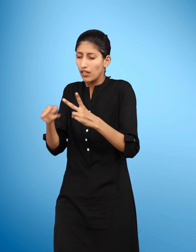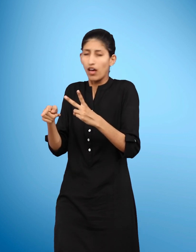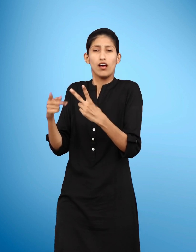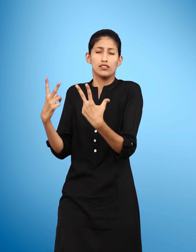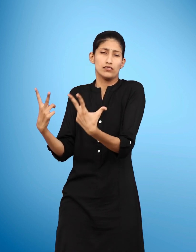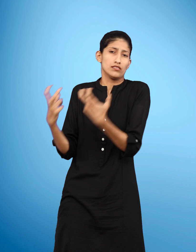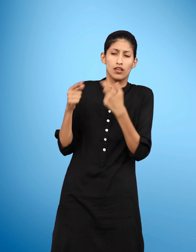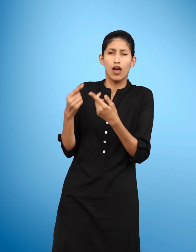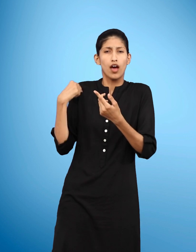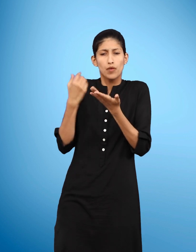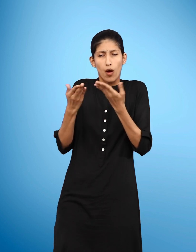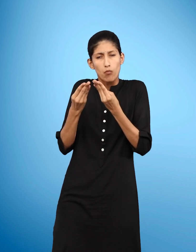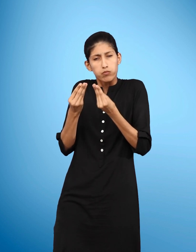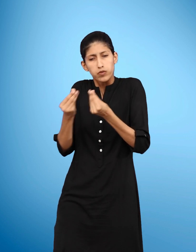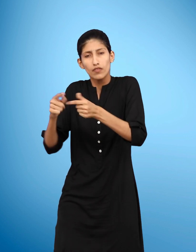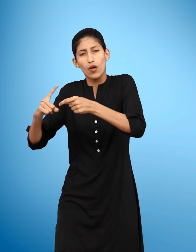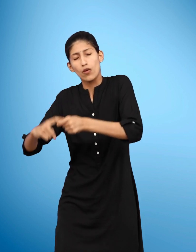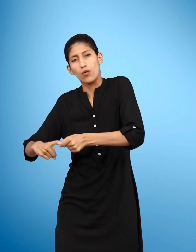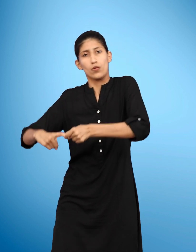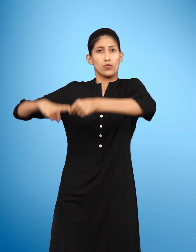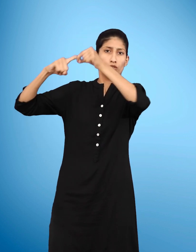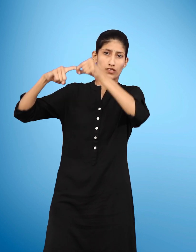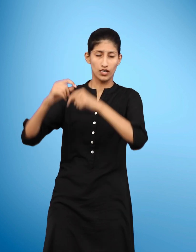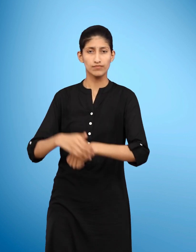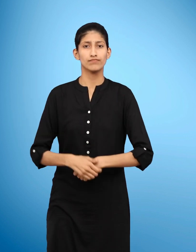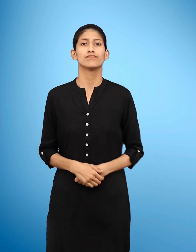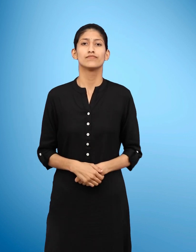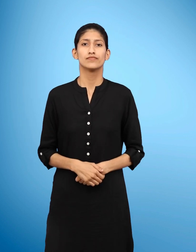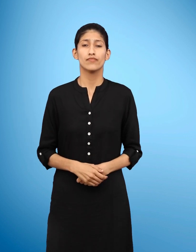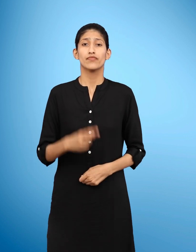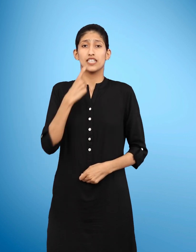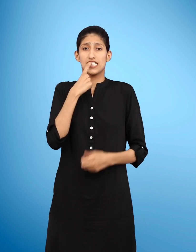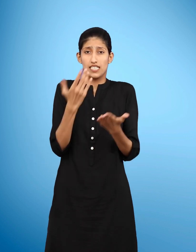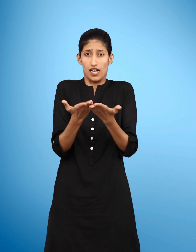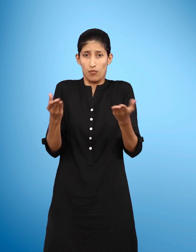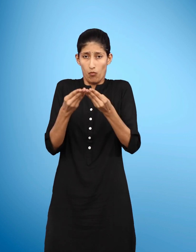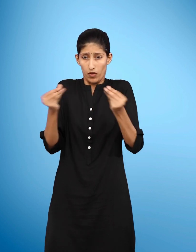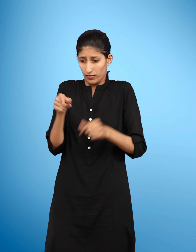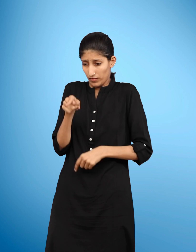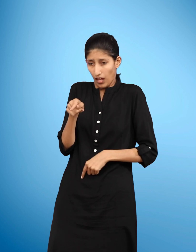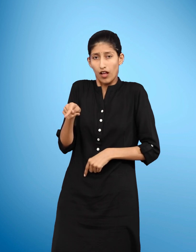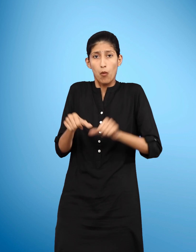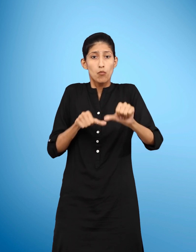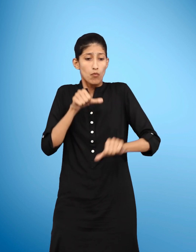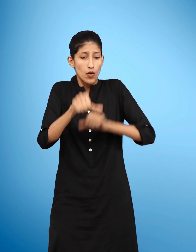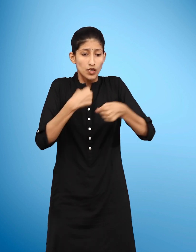it a highly valued fabric in most societies. Making silk is a complicated